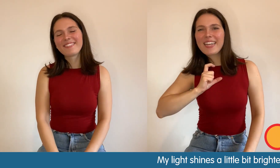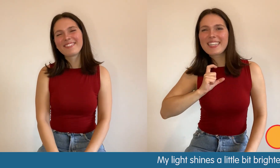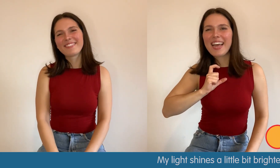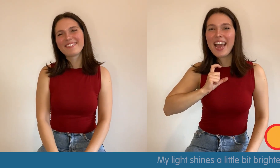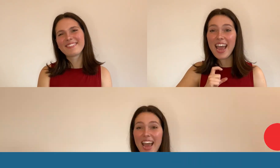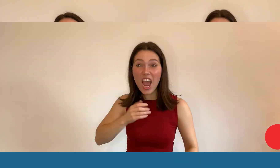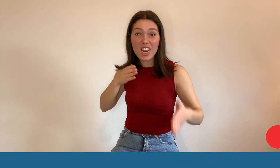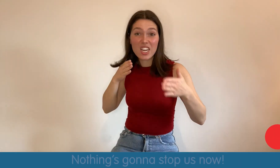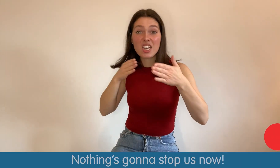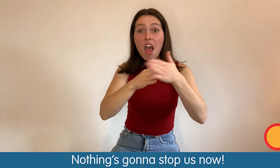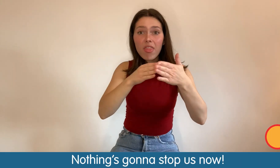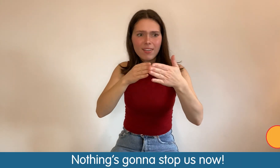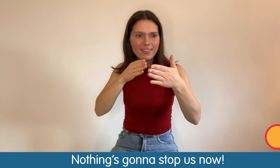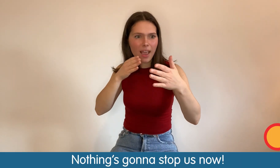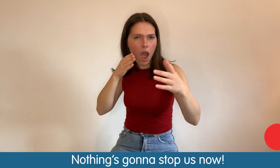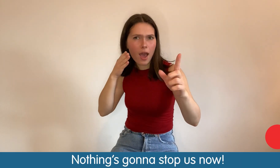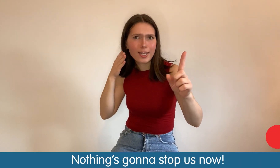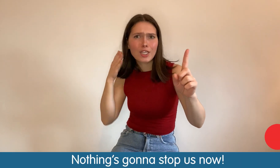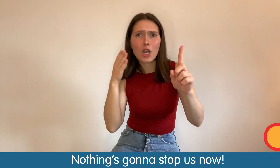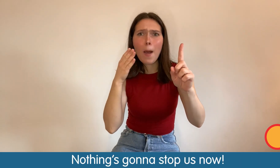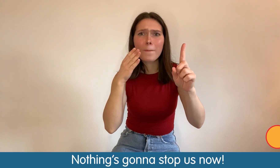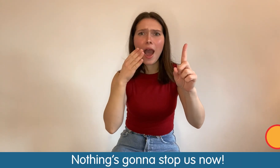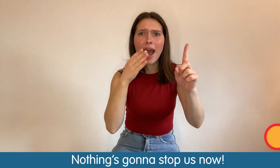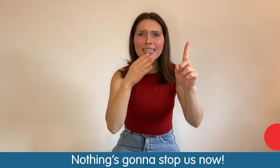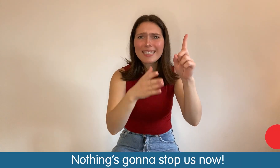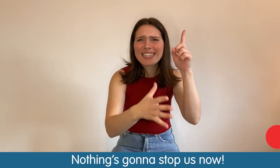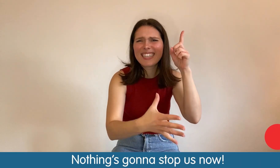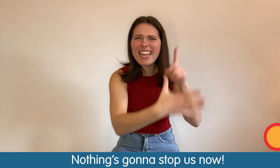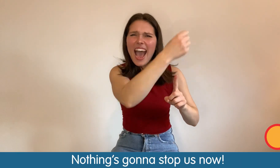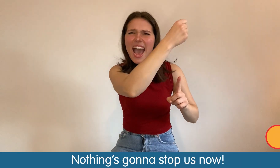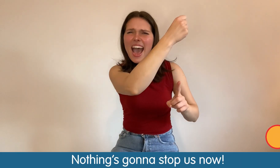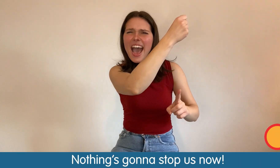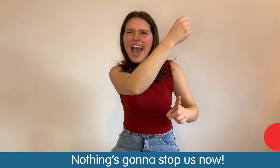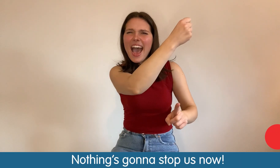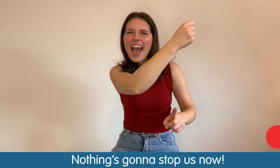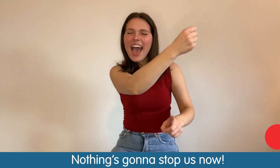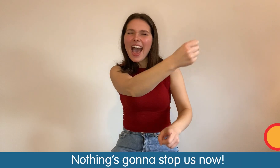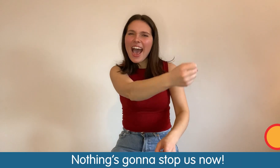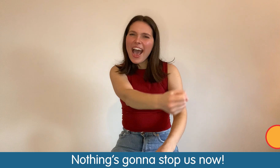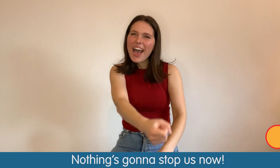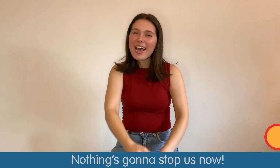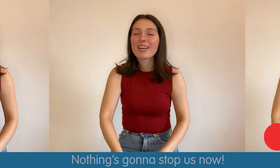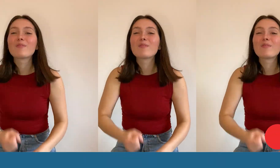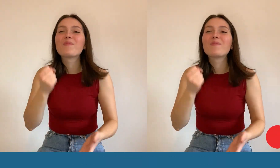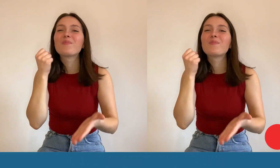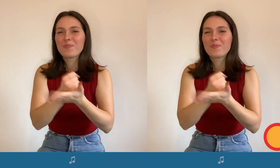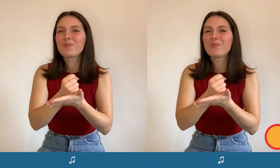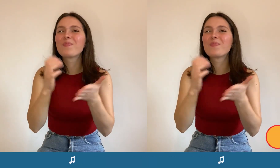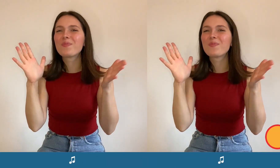brighter. Nothing's gonna stop us now.